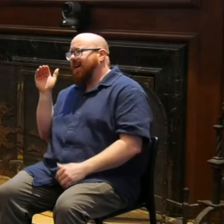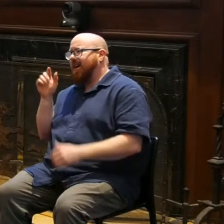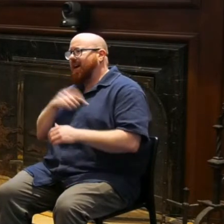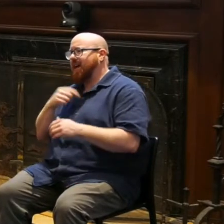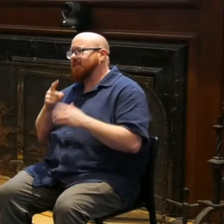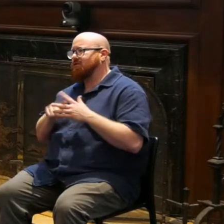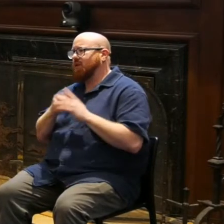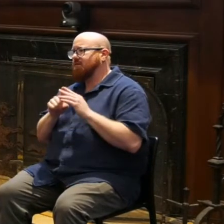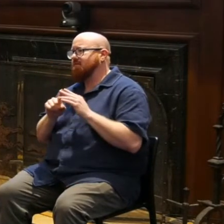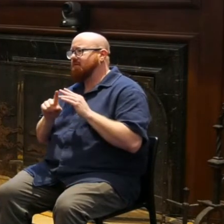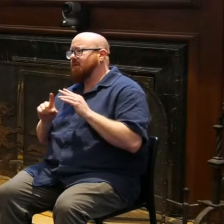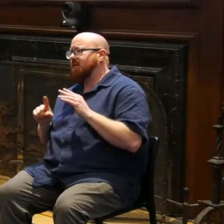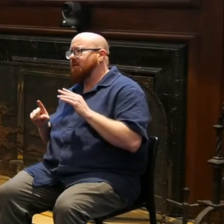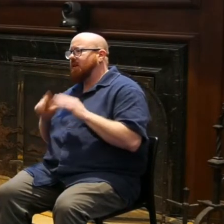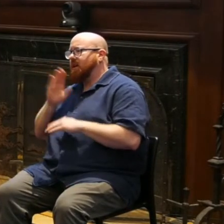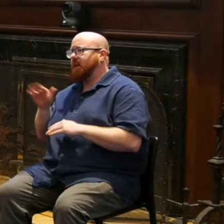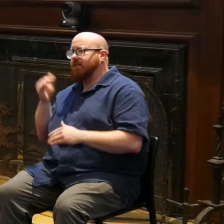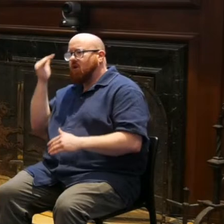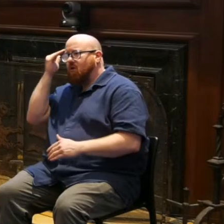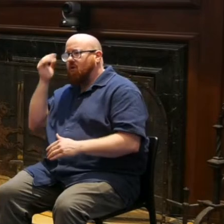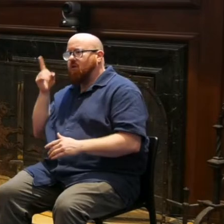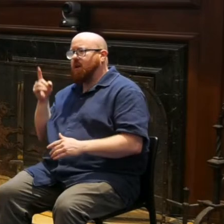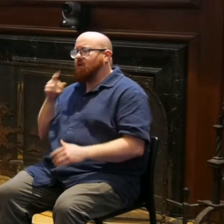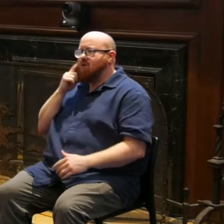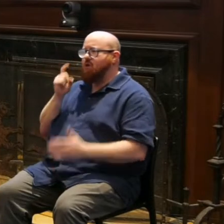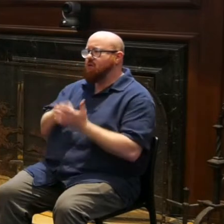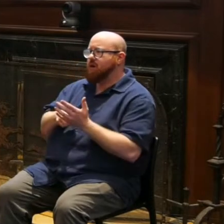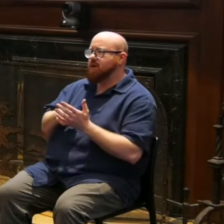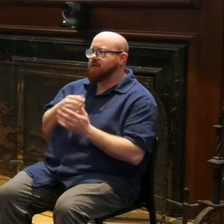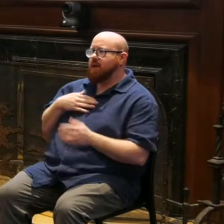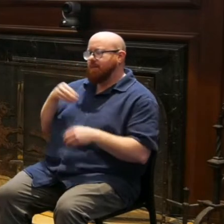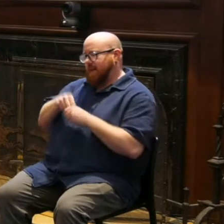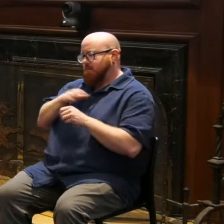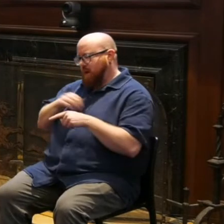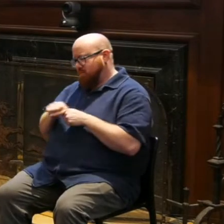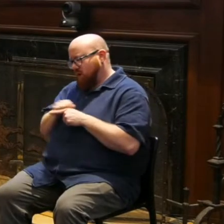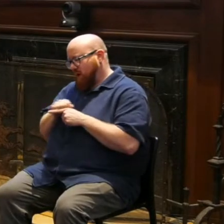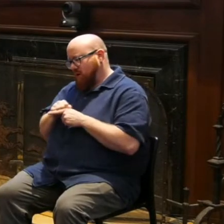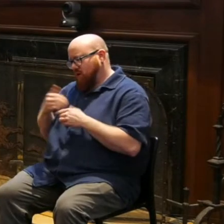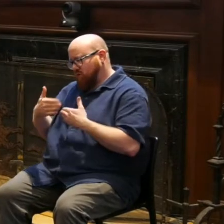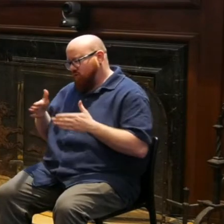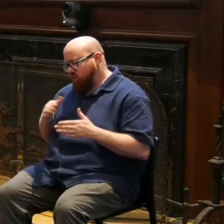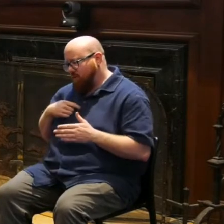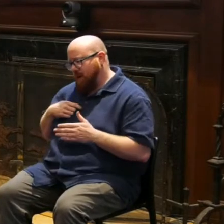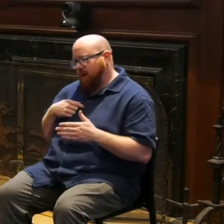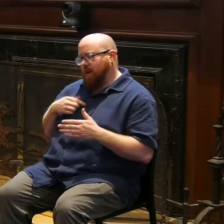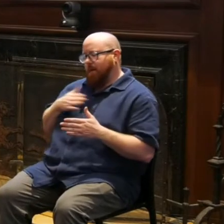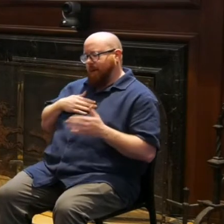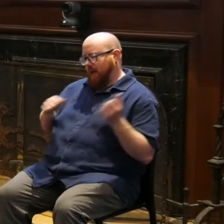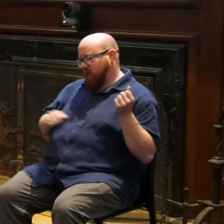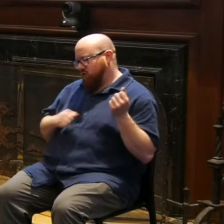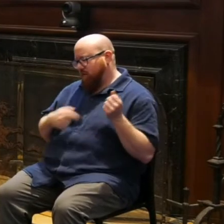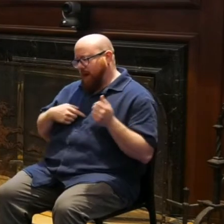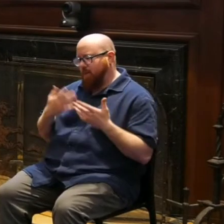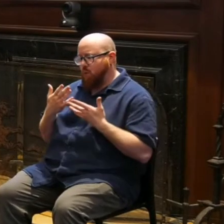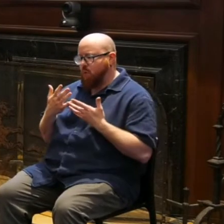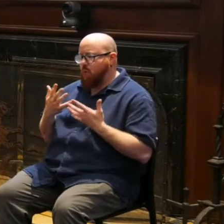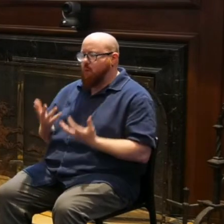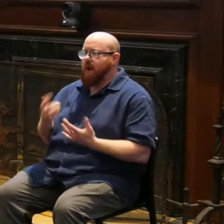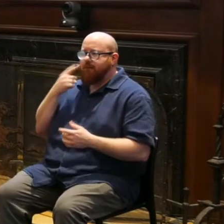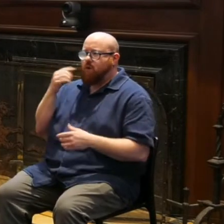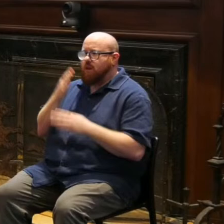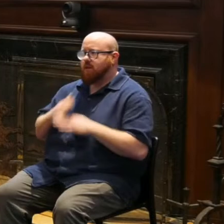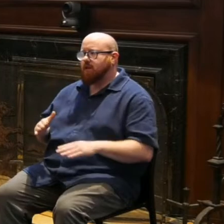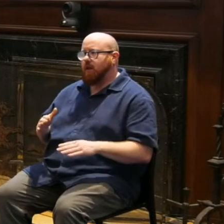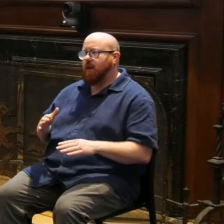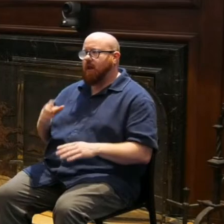nor noticed. Cooped in a practice room, I caress my instrument, waiting in silence for that sense of peace when I notice a